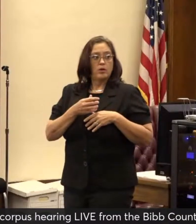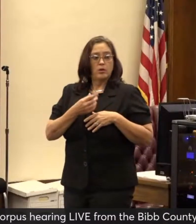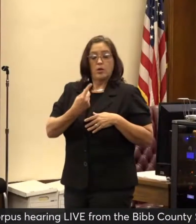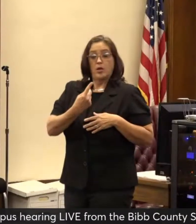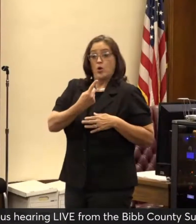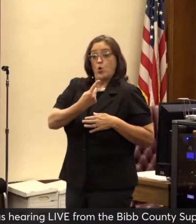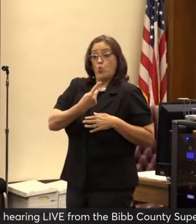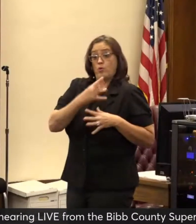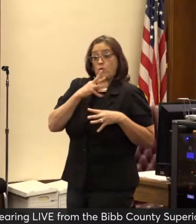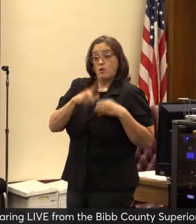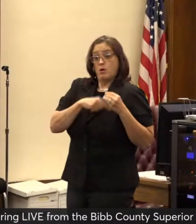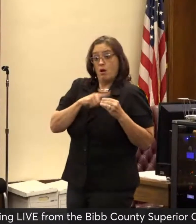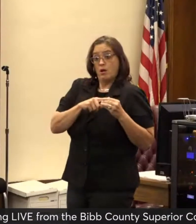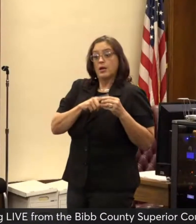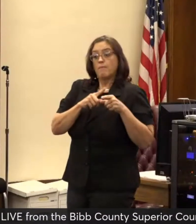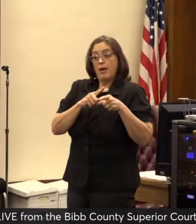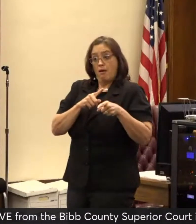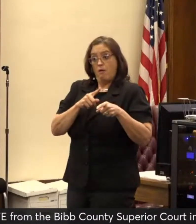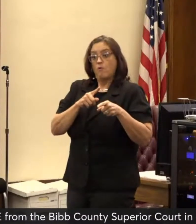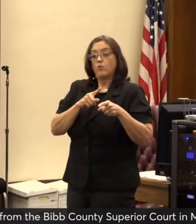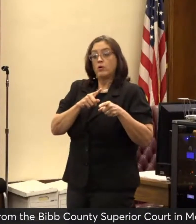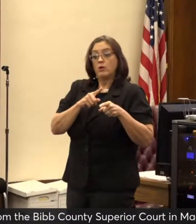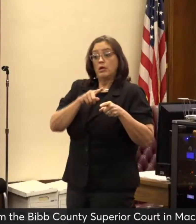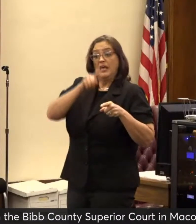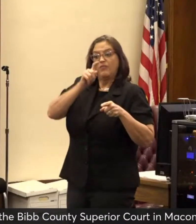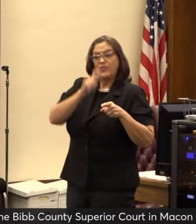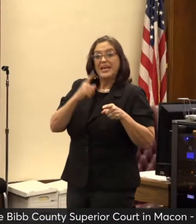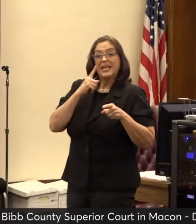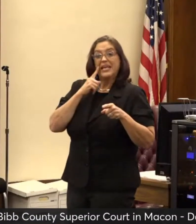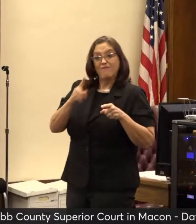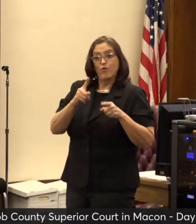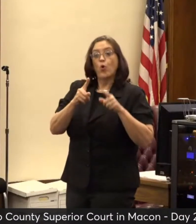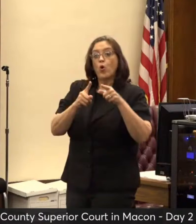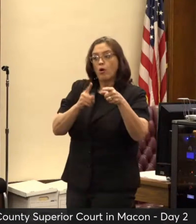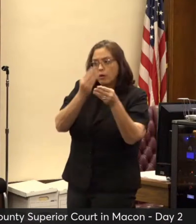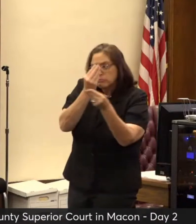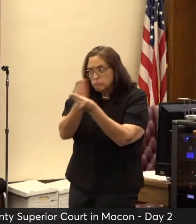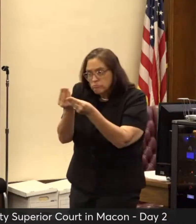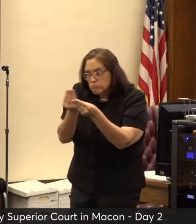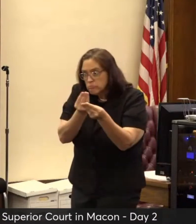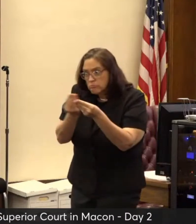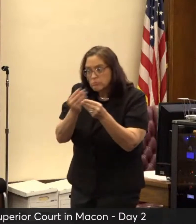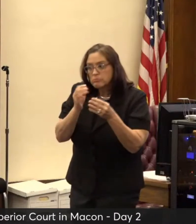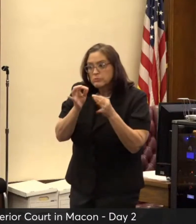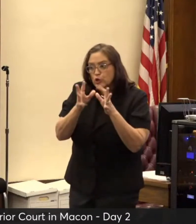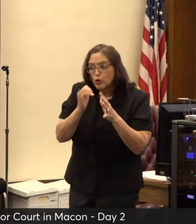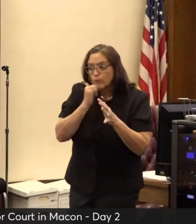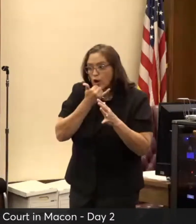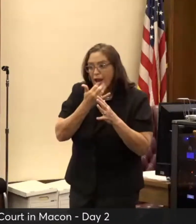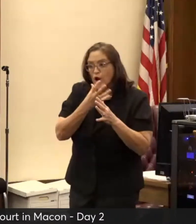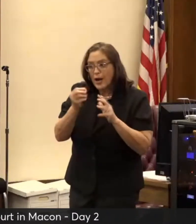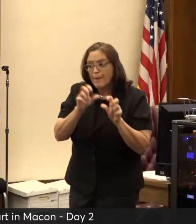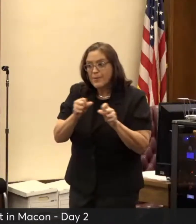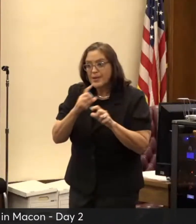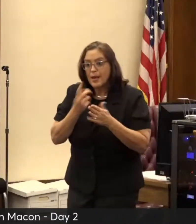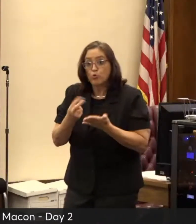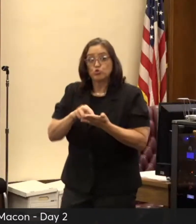and the need for clarifying interpretive error,